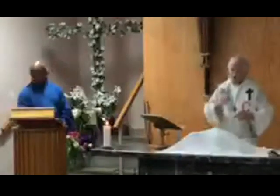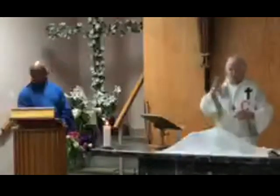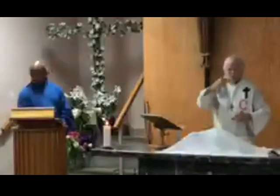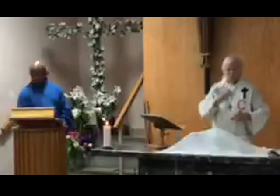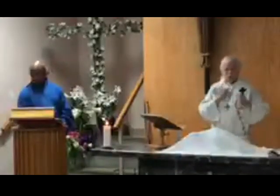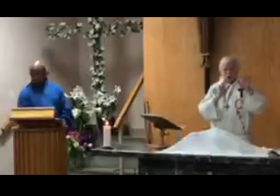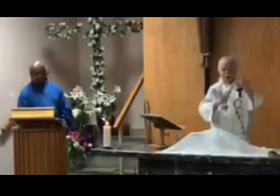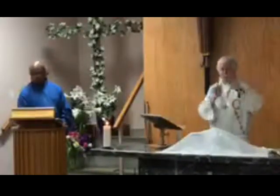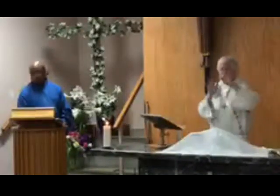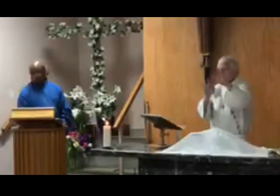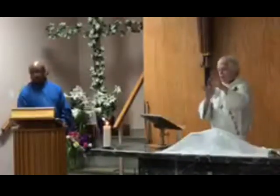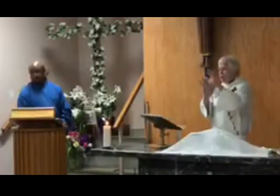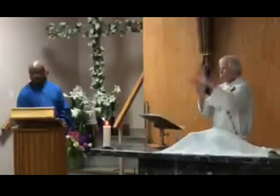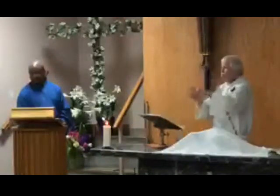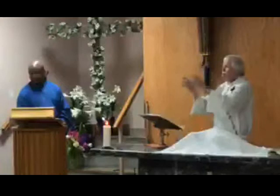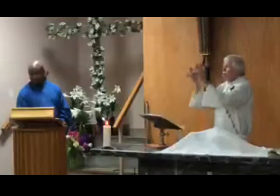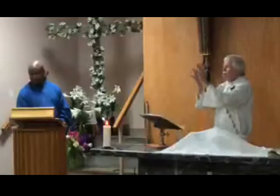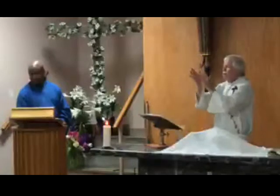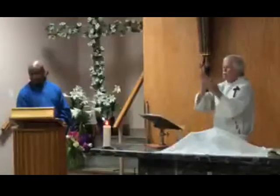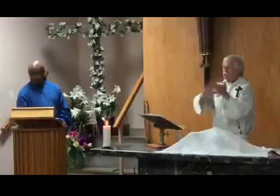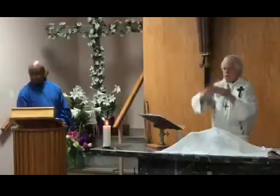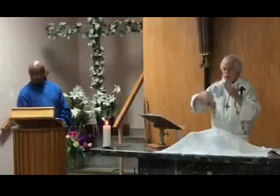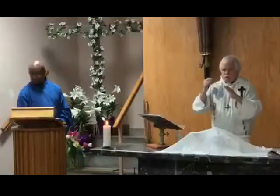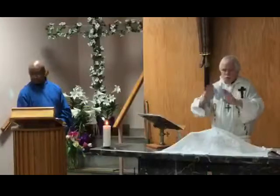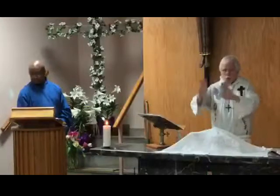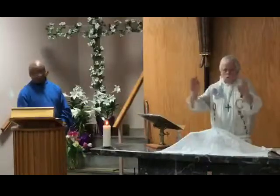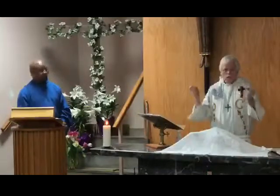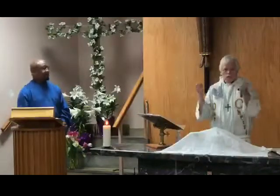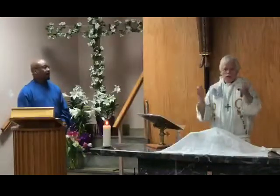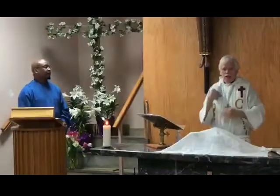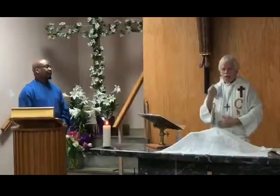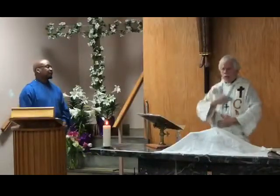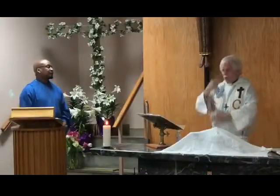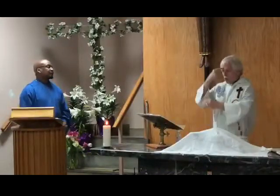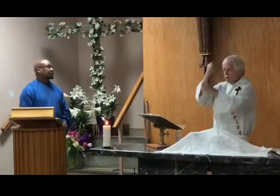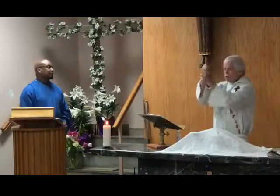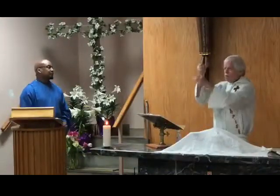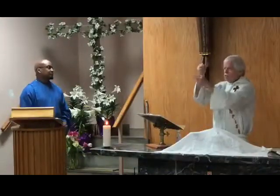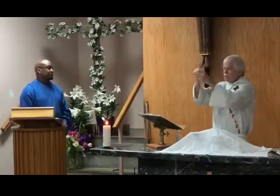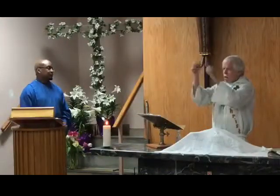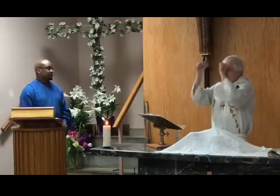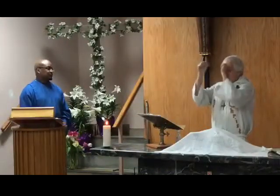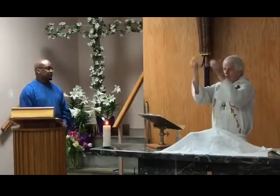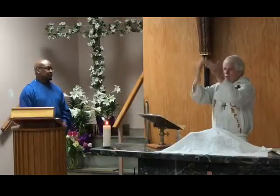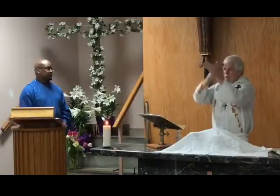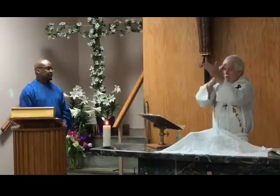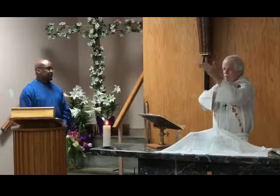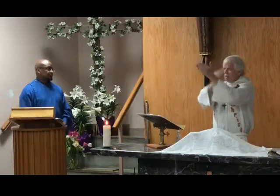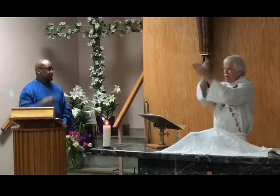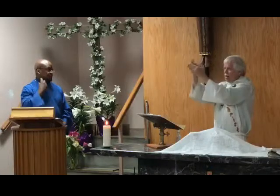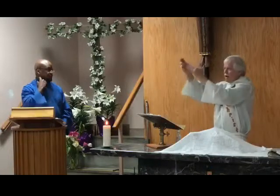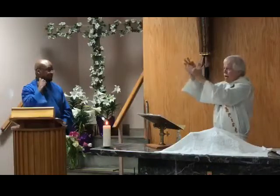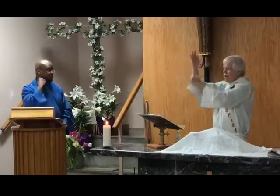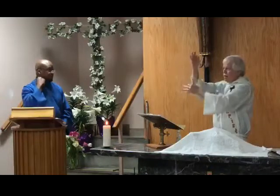announce God's grace to you. Jesus forgives all of your sins. We trust in the name of the Father,